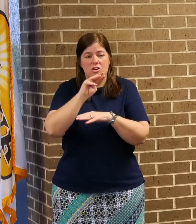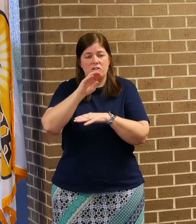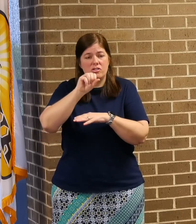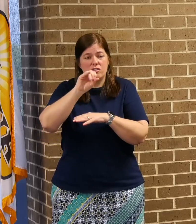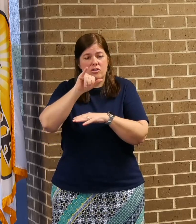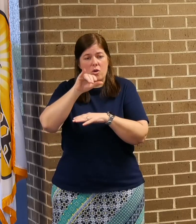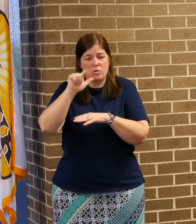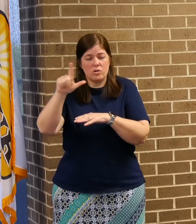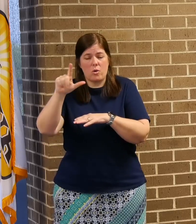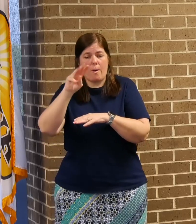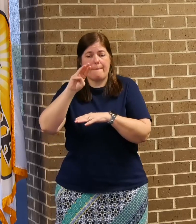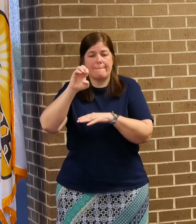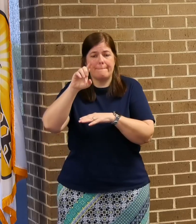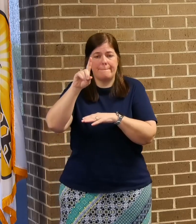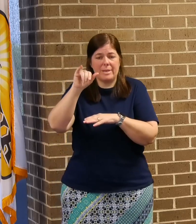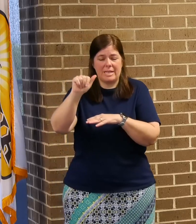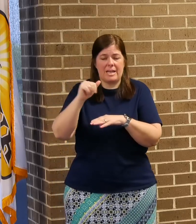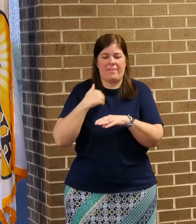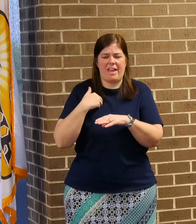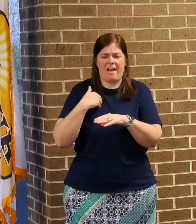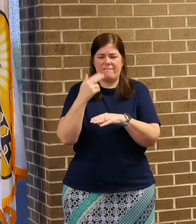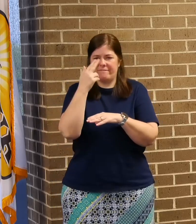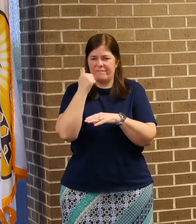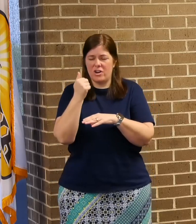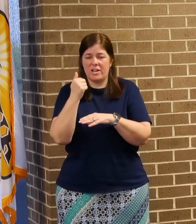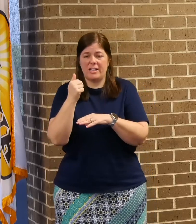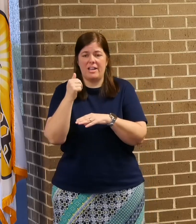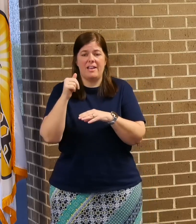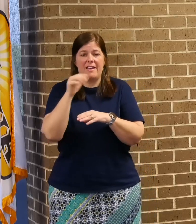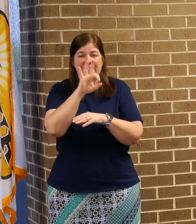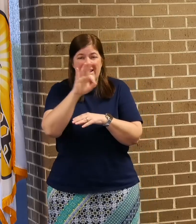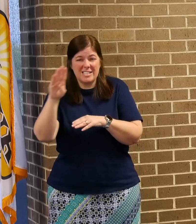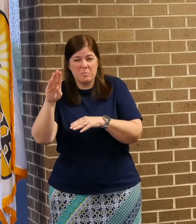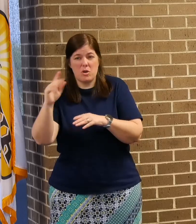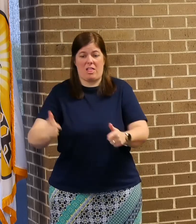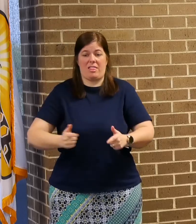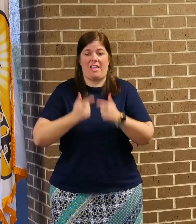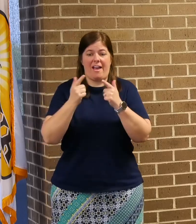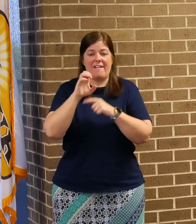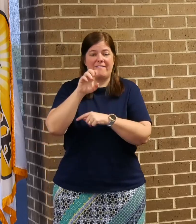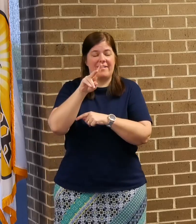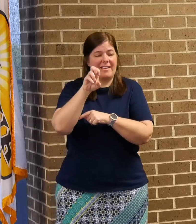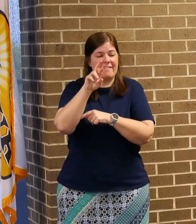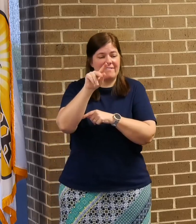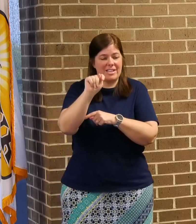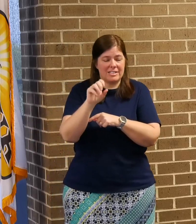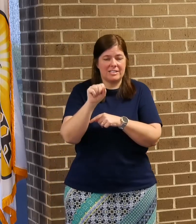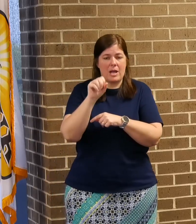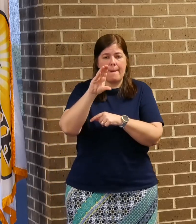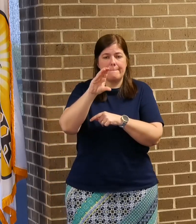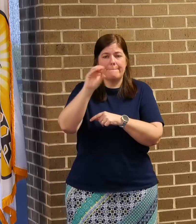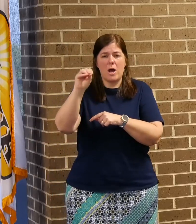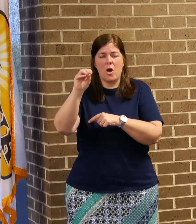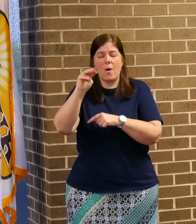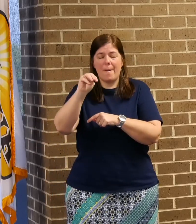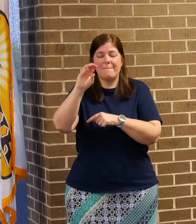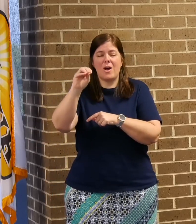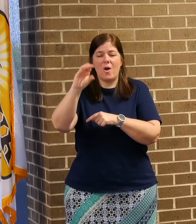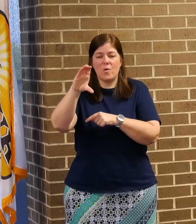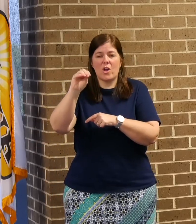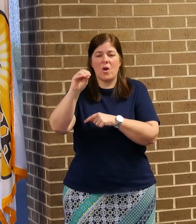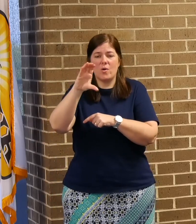series consists of fun Facebook Live events called MoCo Cares, where anyone can learn about a wide variety of topics from community